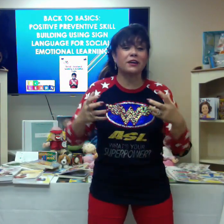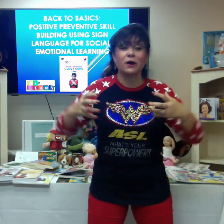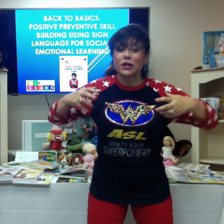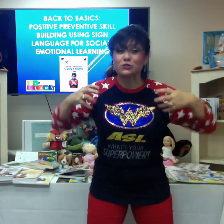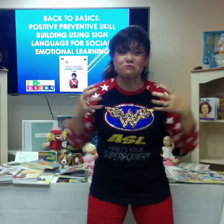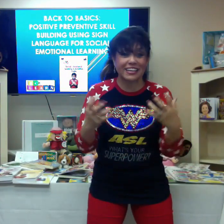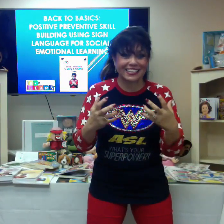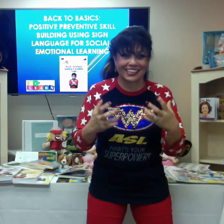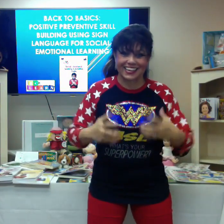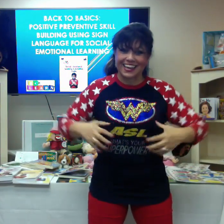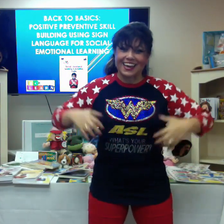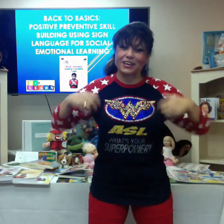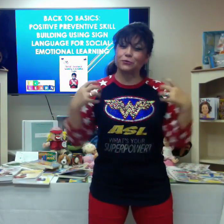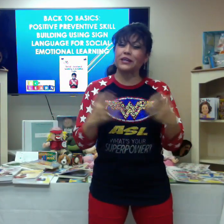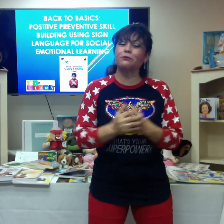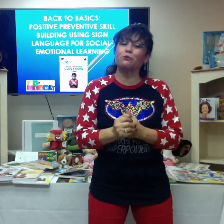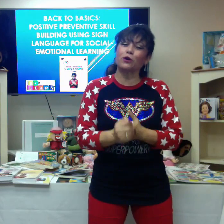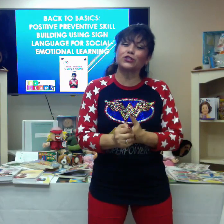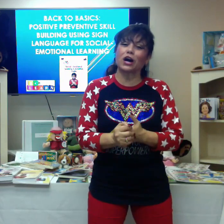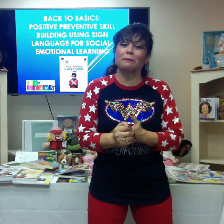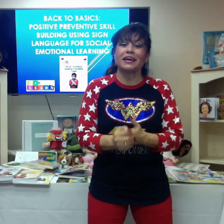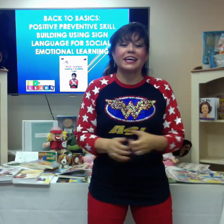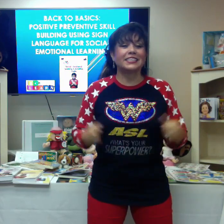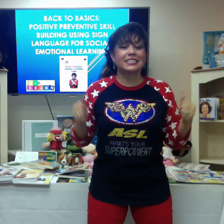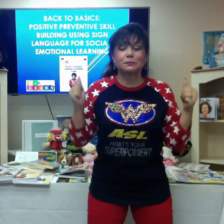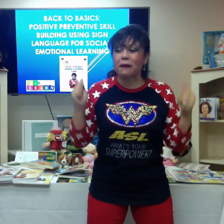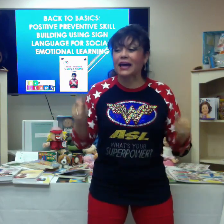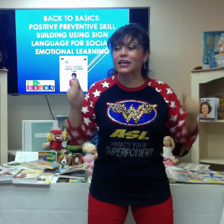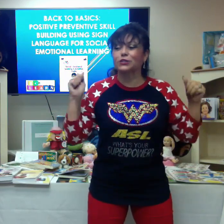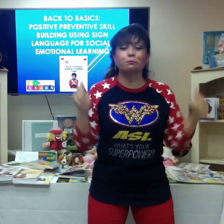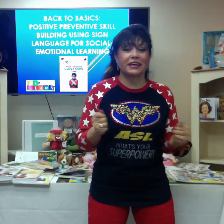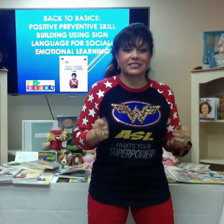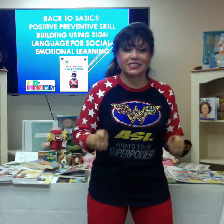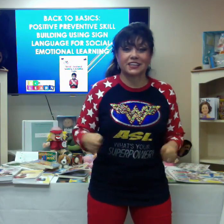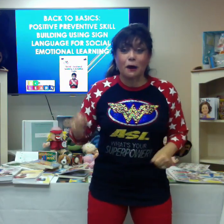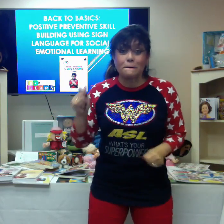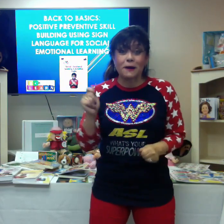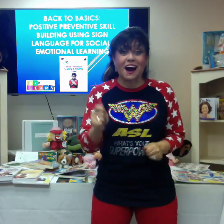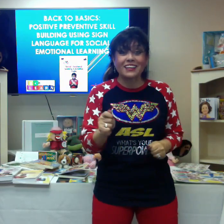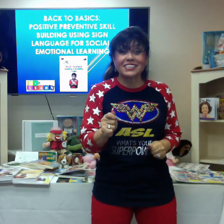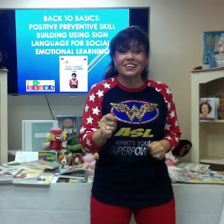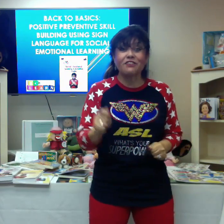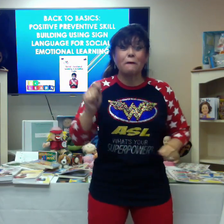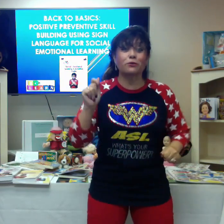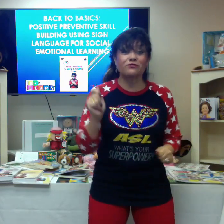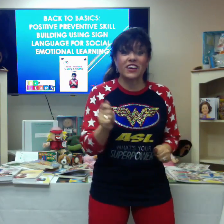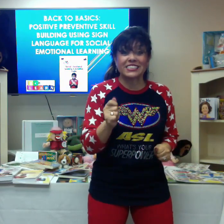great training, a great workshop. This is back to basics, positive,